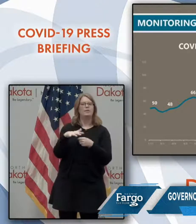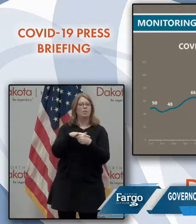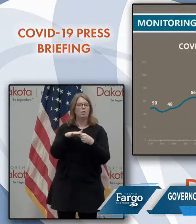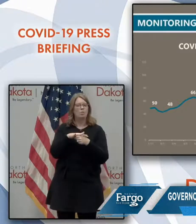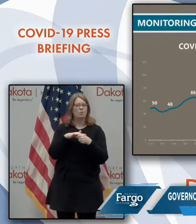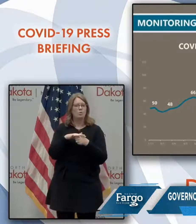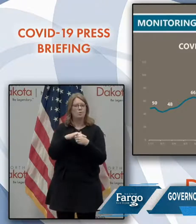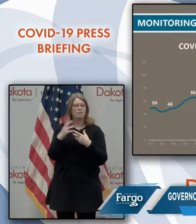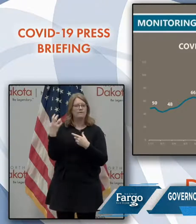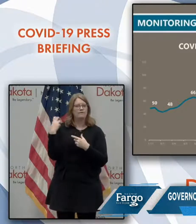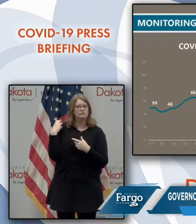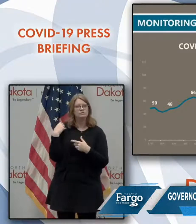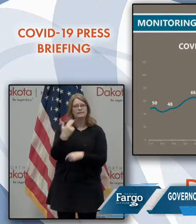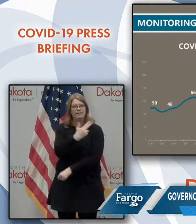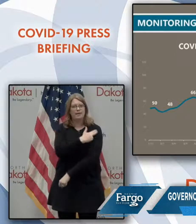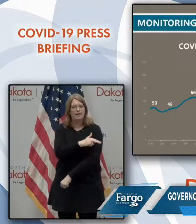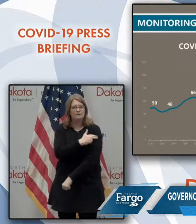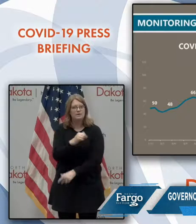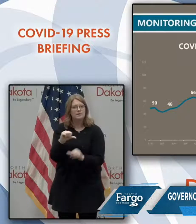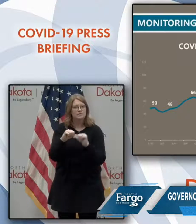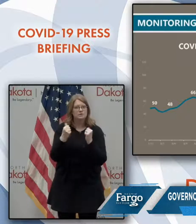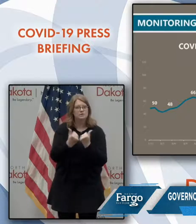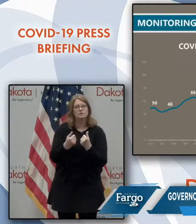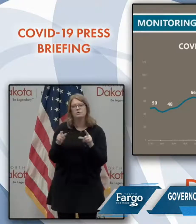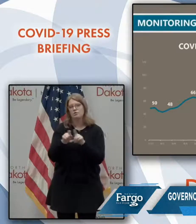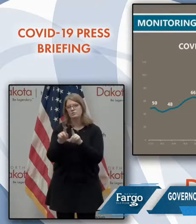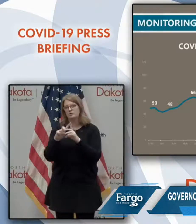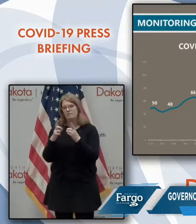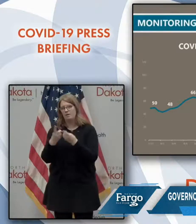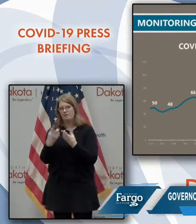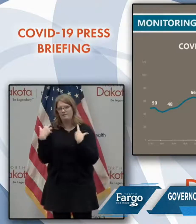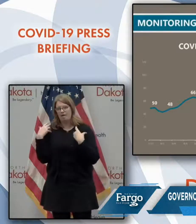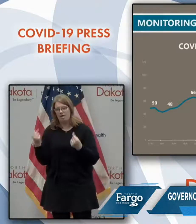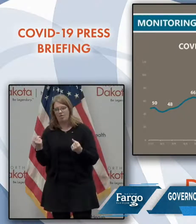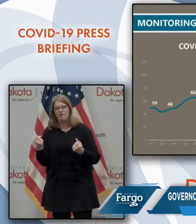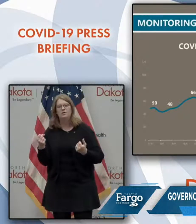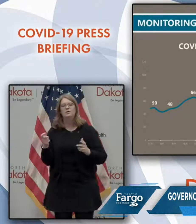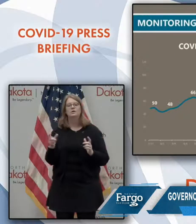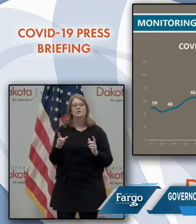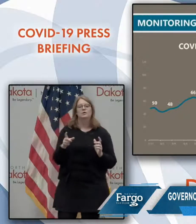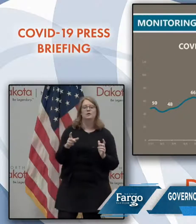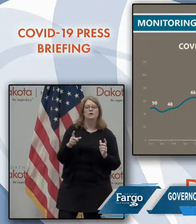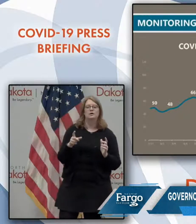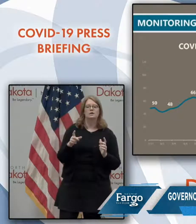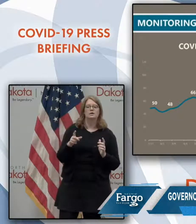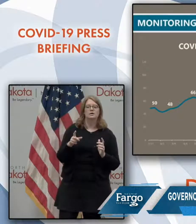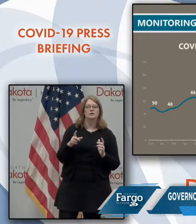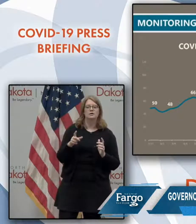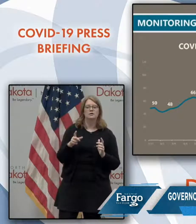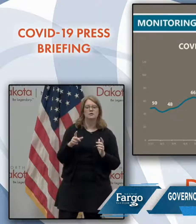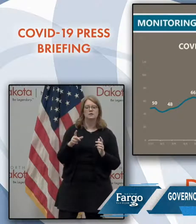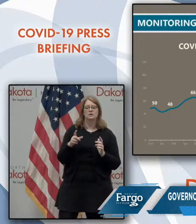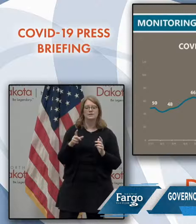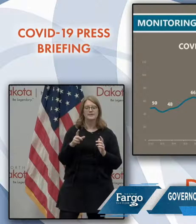Hospital Association and with the Department of Health to make sure that we are getting, as we